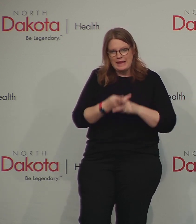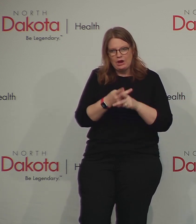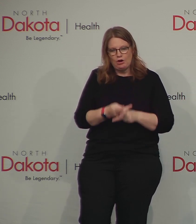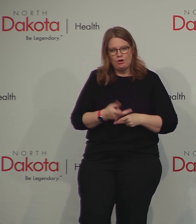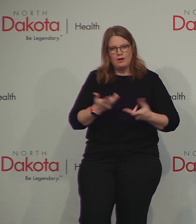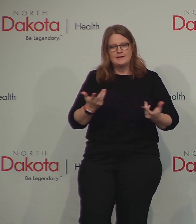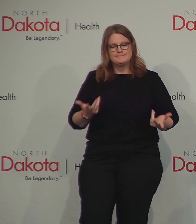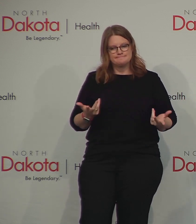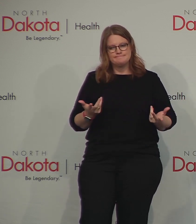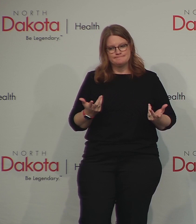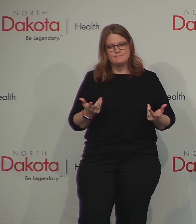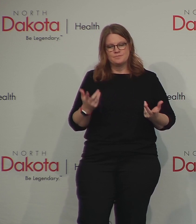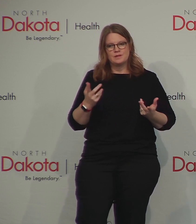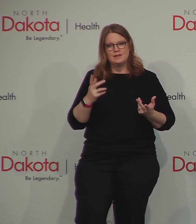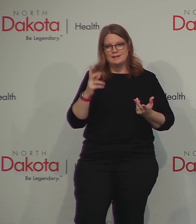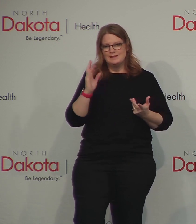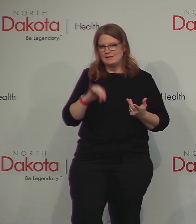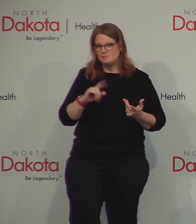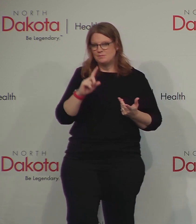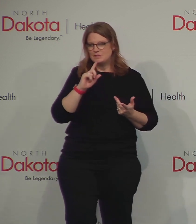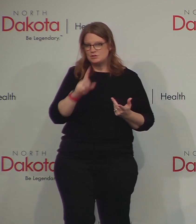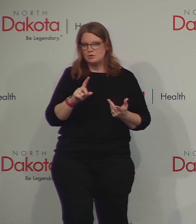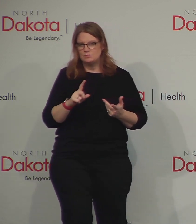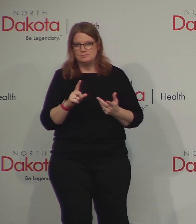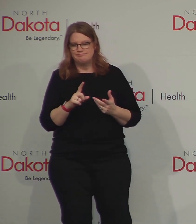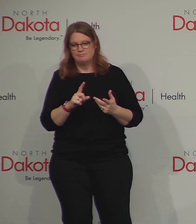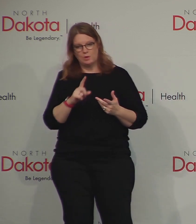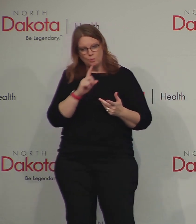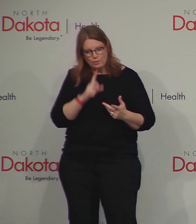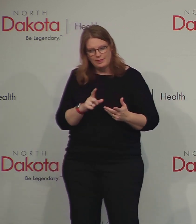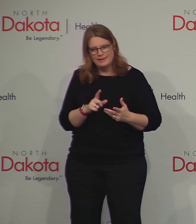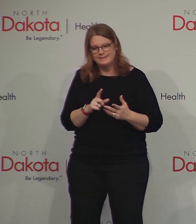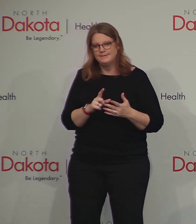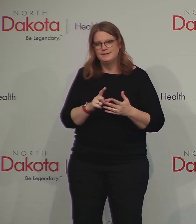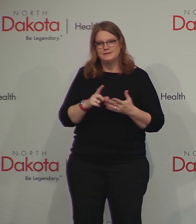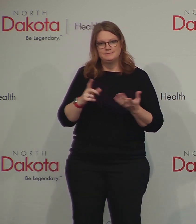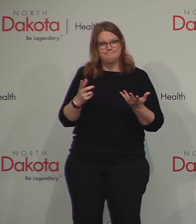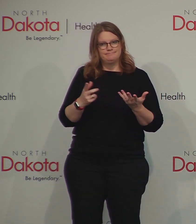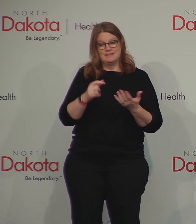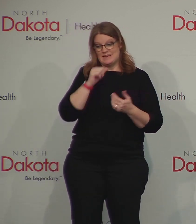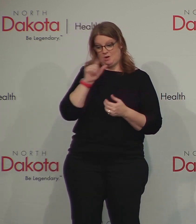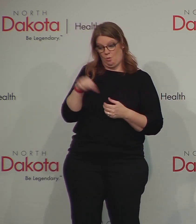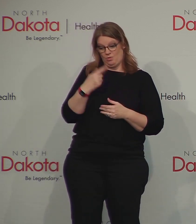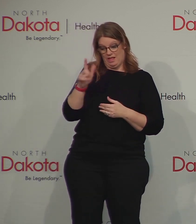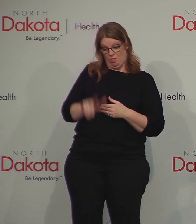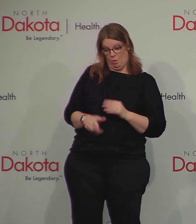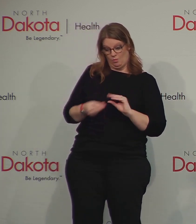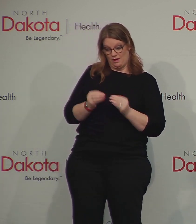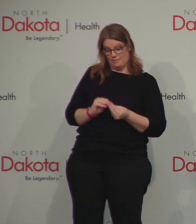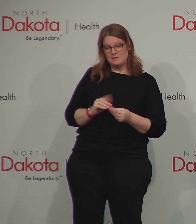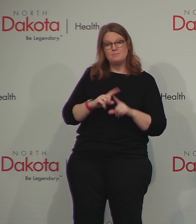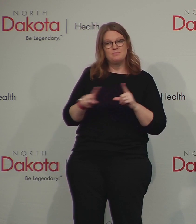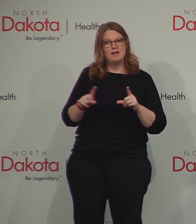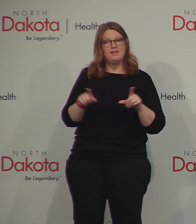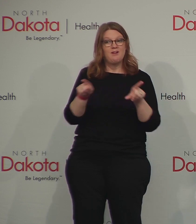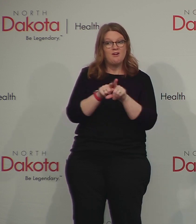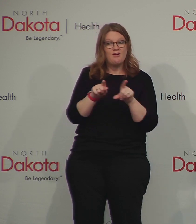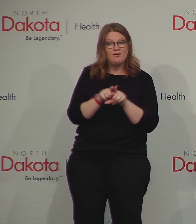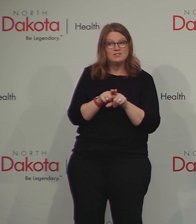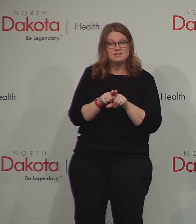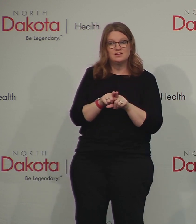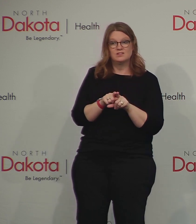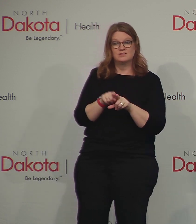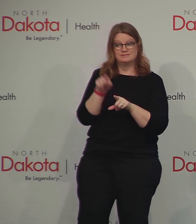want to make sure that we're doing everything we can to not just have low numbers statewide, but to eradicate the presence